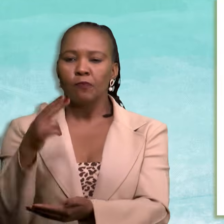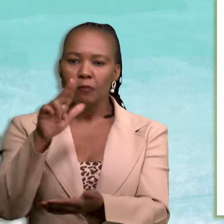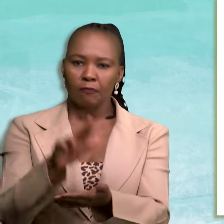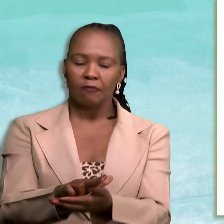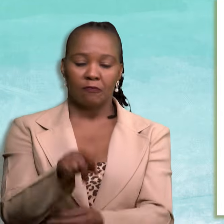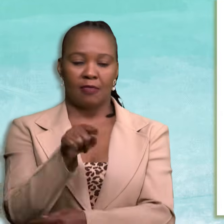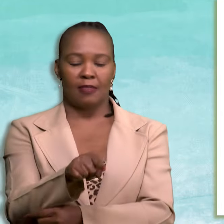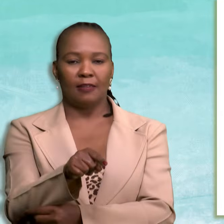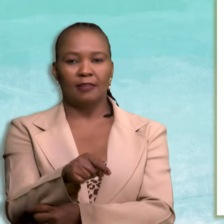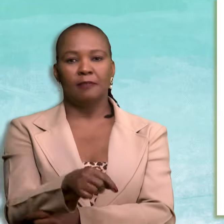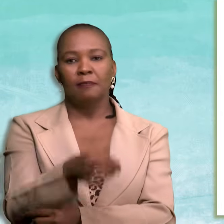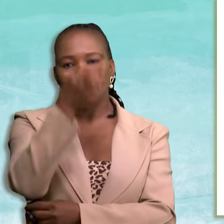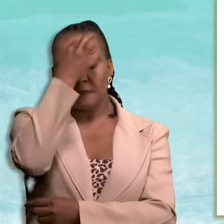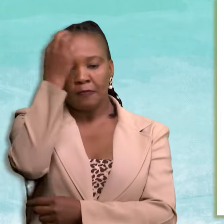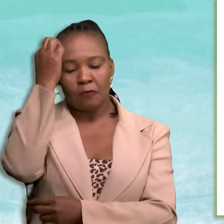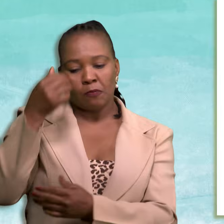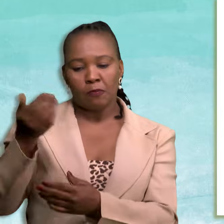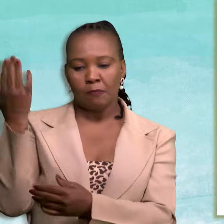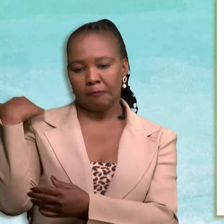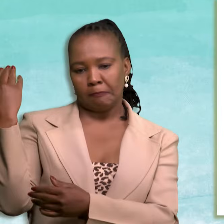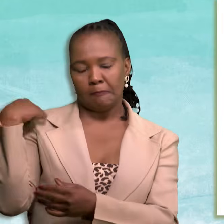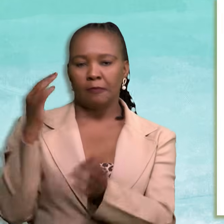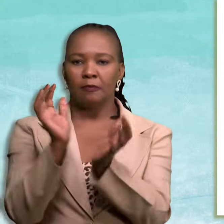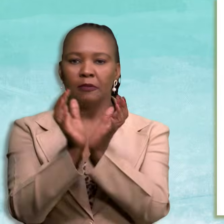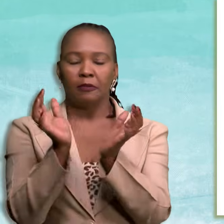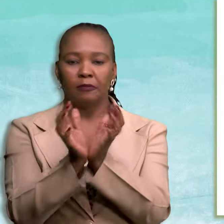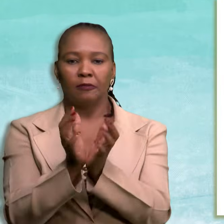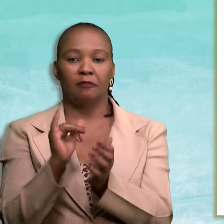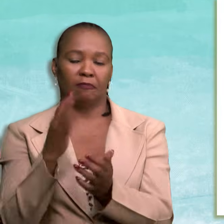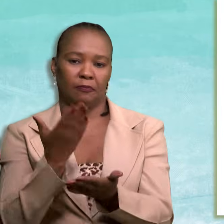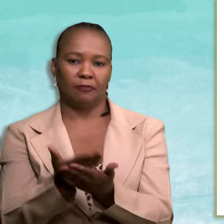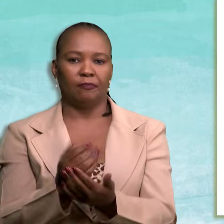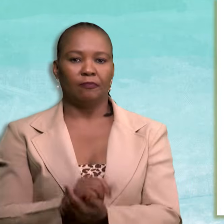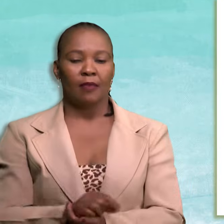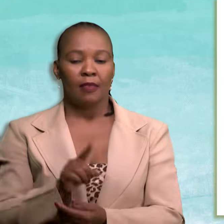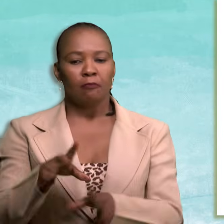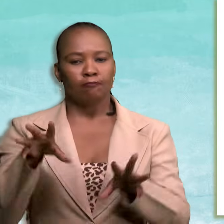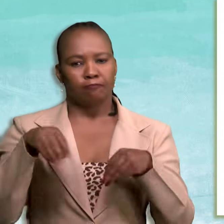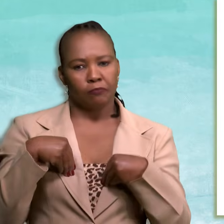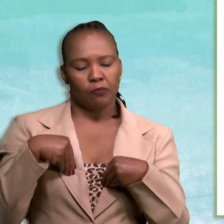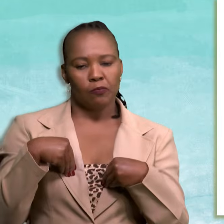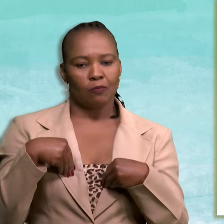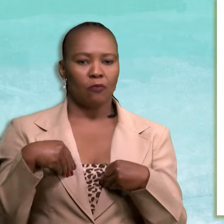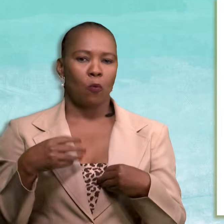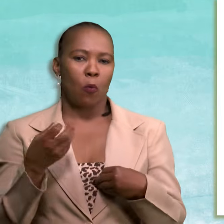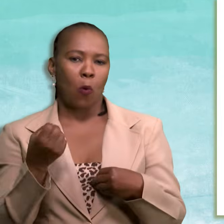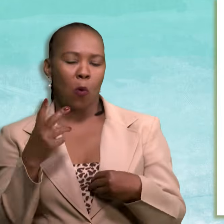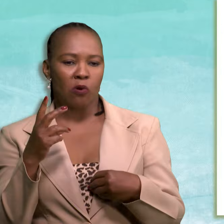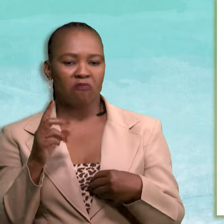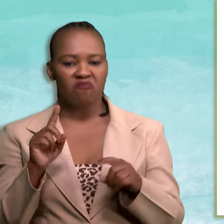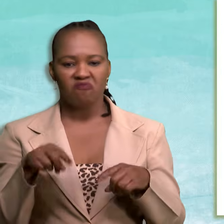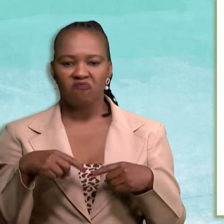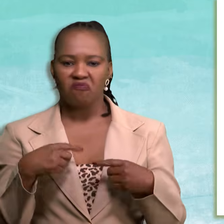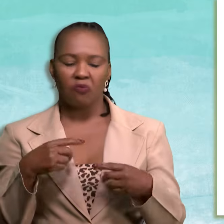the minutes of the previous meeting, where applicable, which can be accepted with or